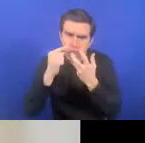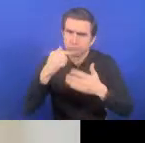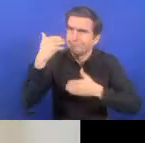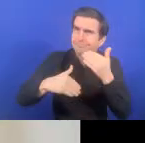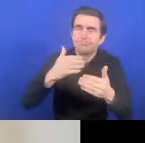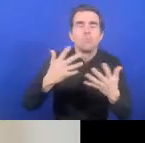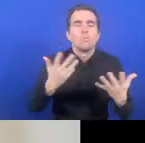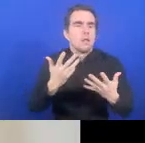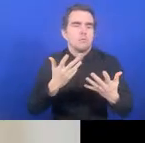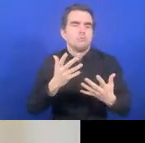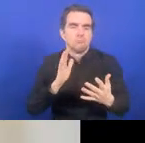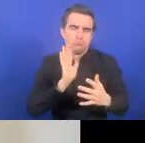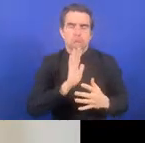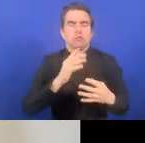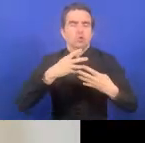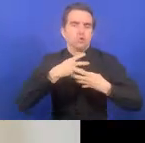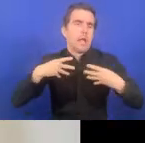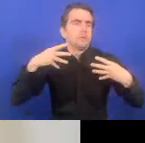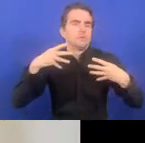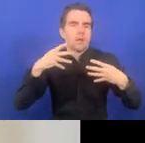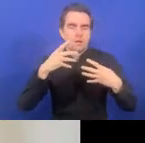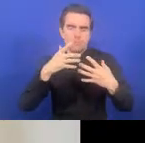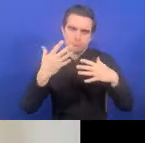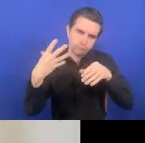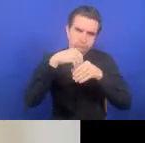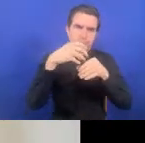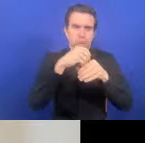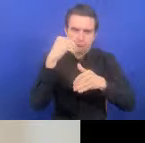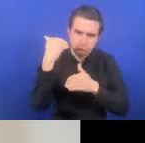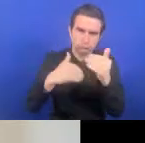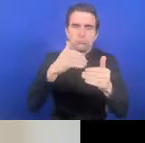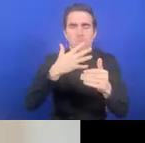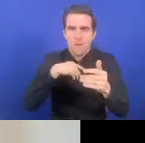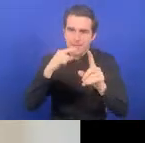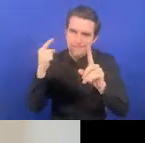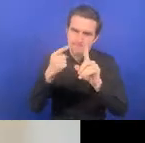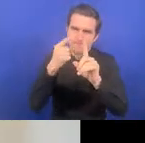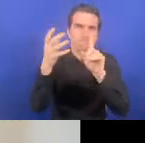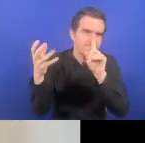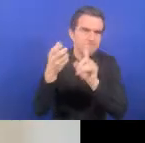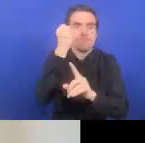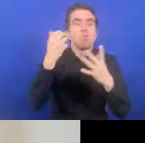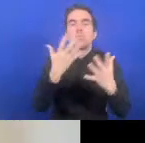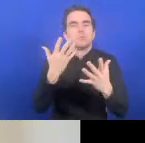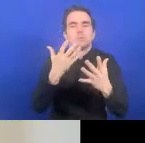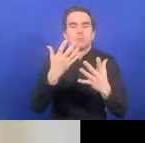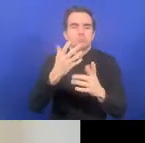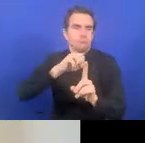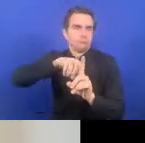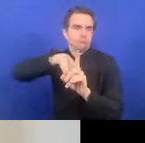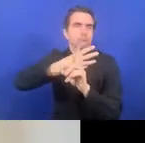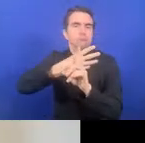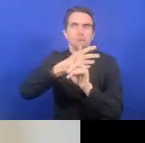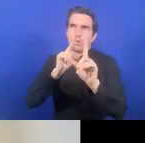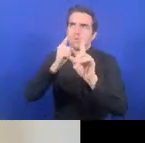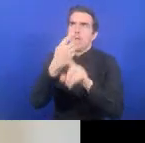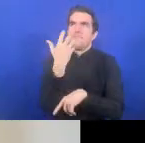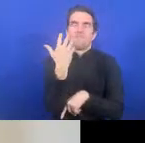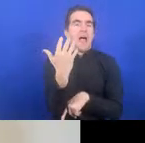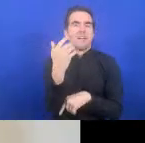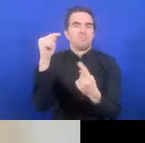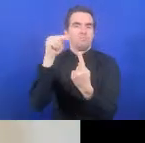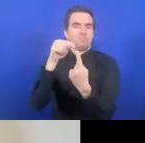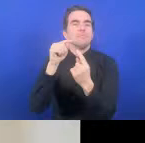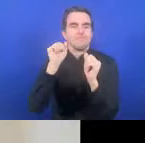achieving Sustainable Goal 5, achieving gender equality and empowering all women and girls, creating the tourism